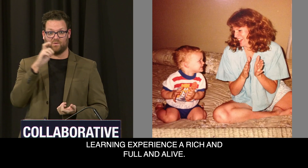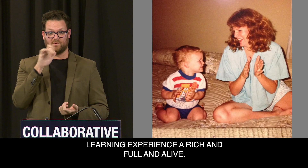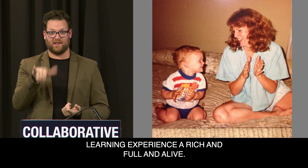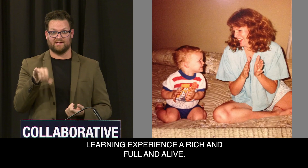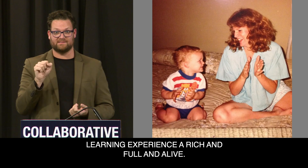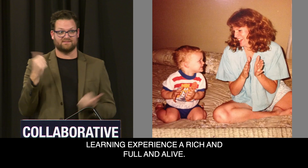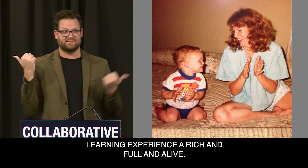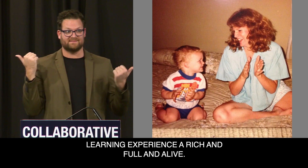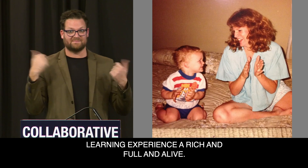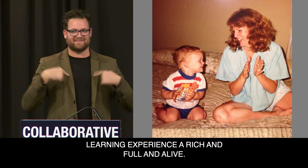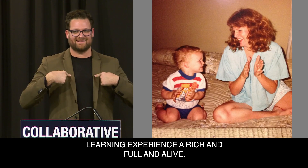alive.